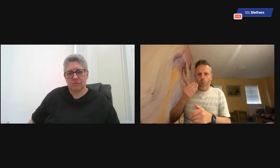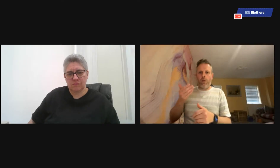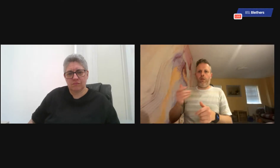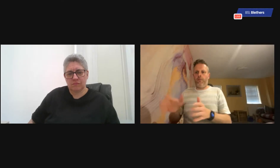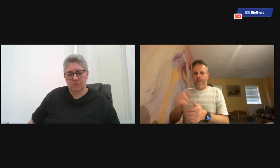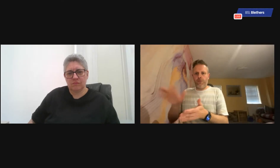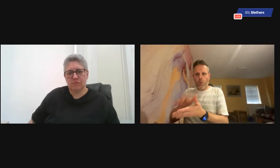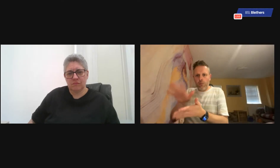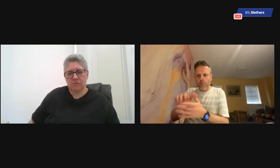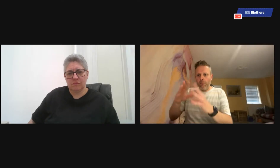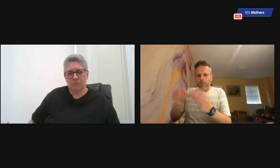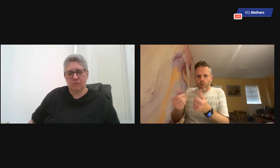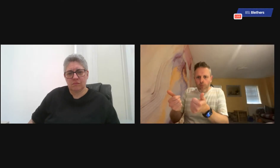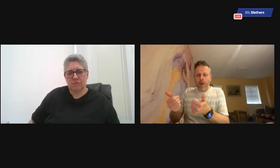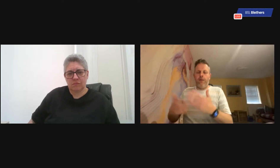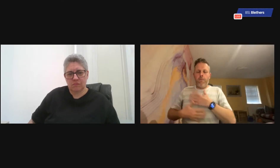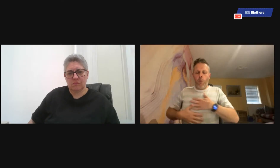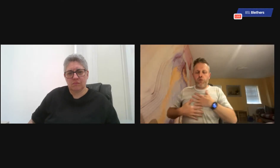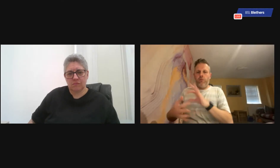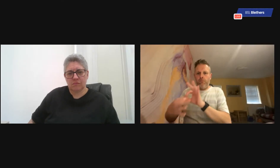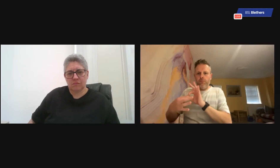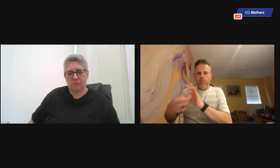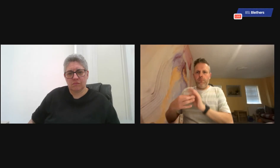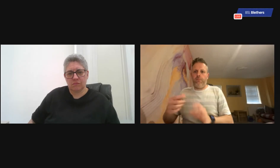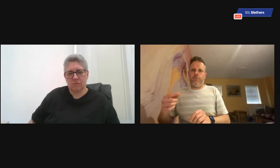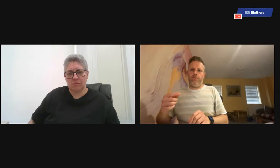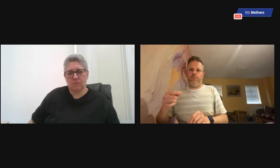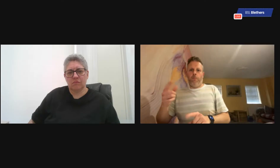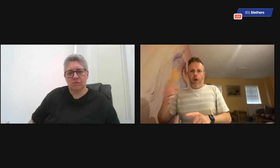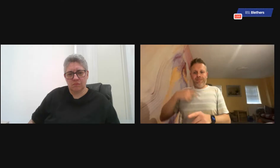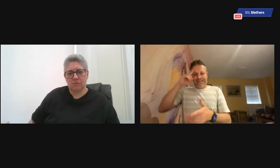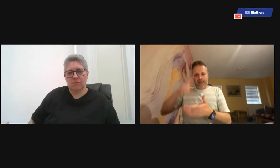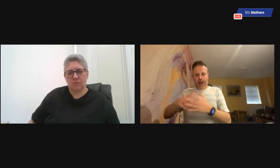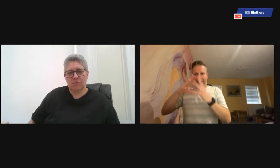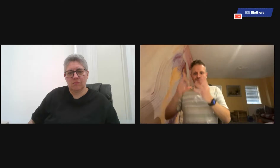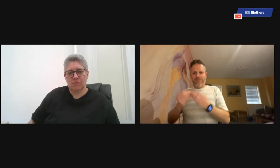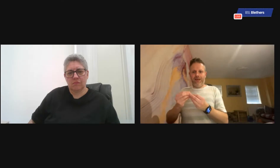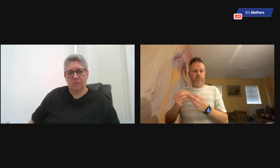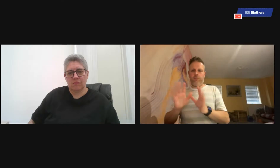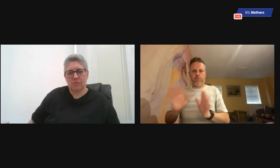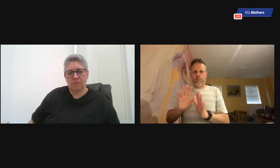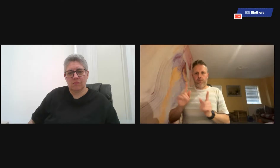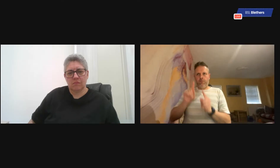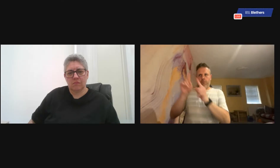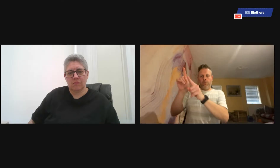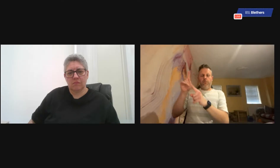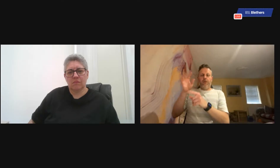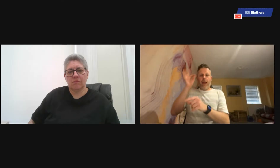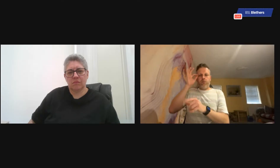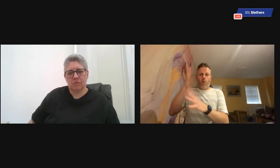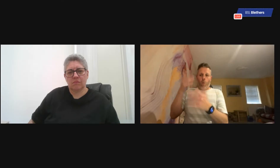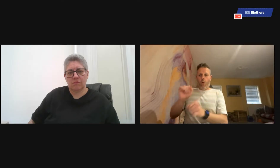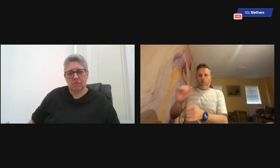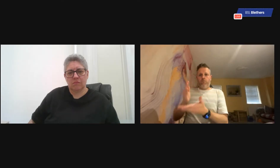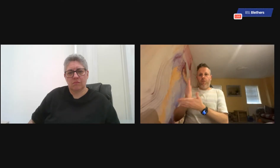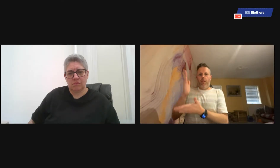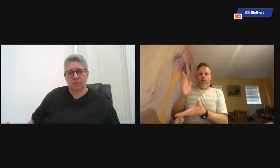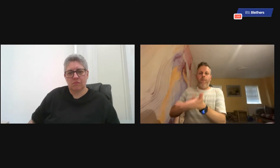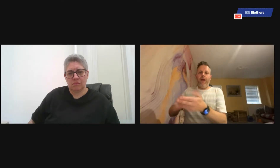the it, everyday stuff. absolutely, I look after that person's emotional well-being, their care,